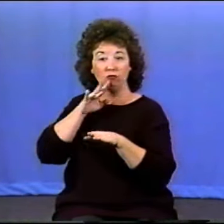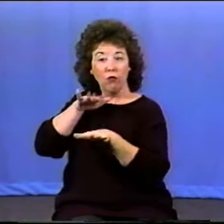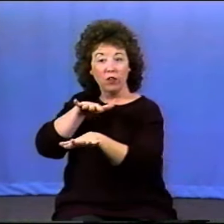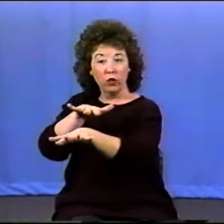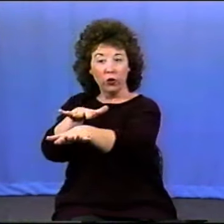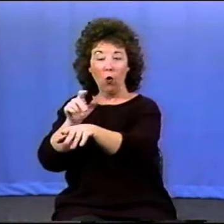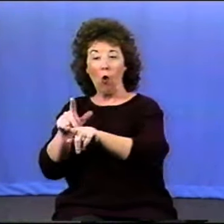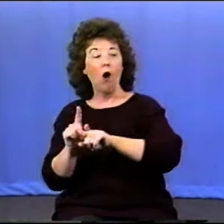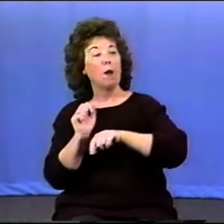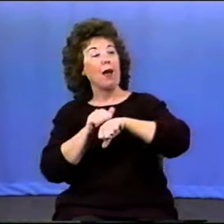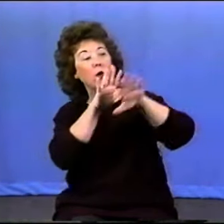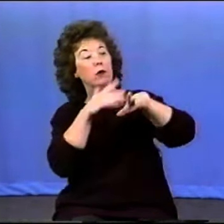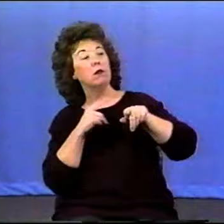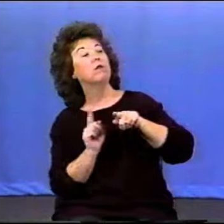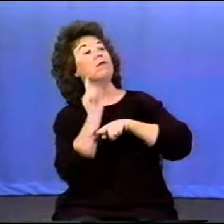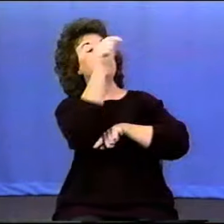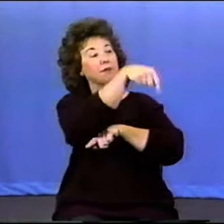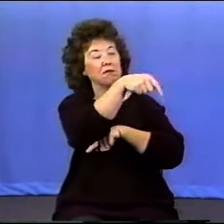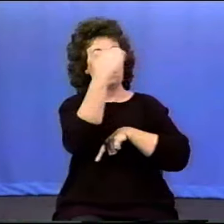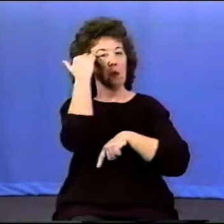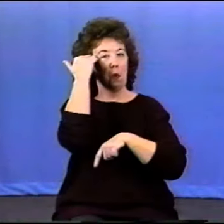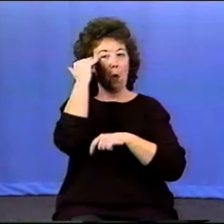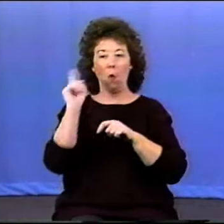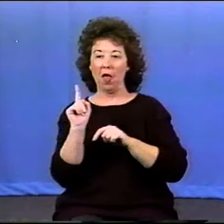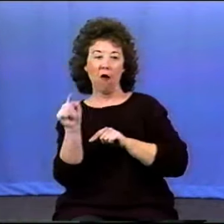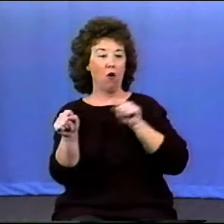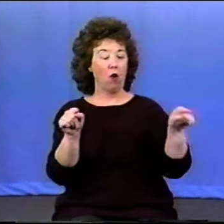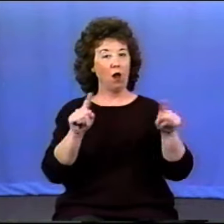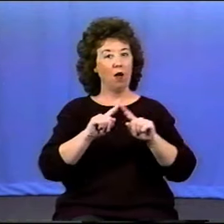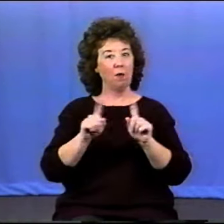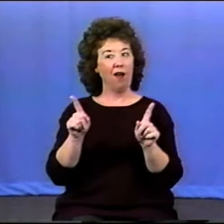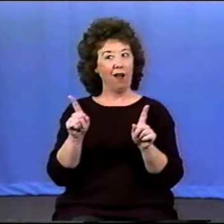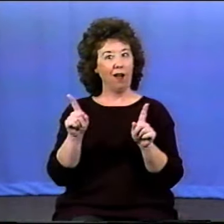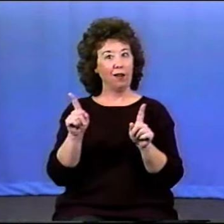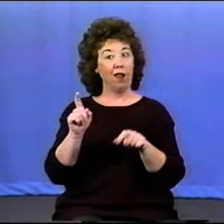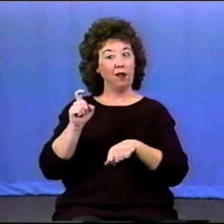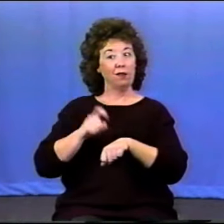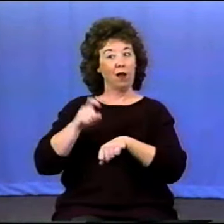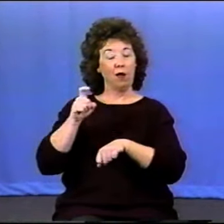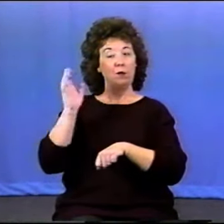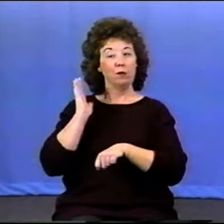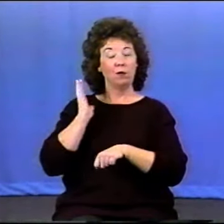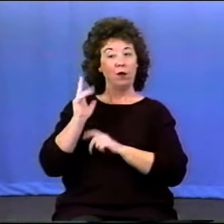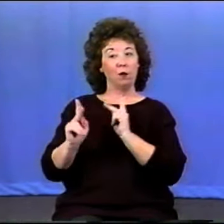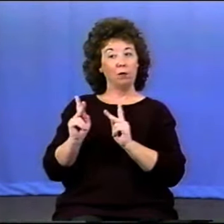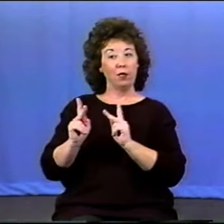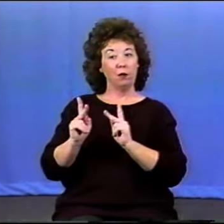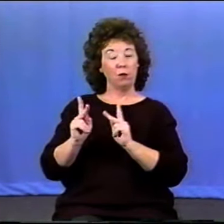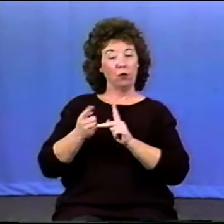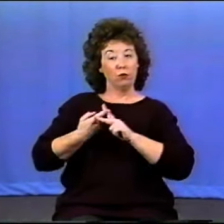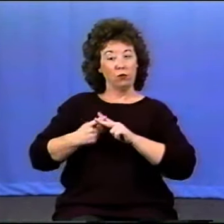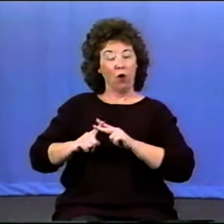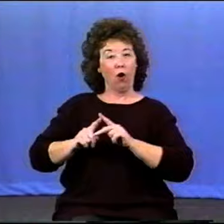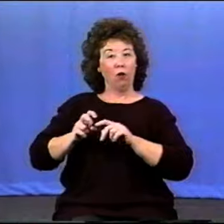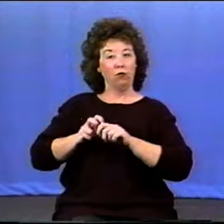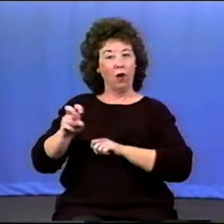pass into the next valley. But when people started to travel long distances, particularly by